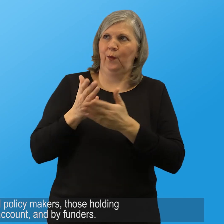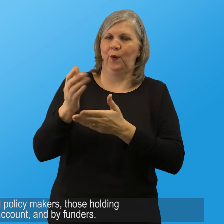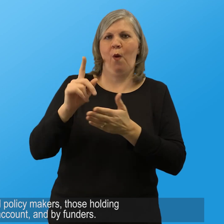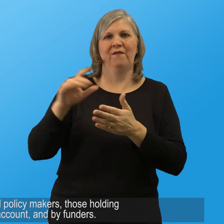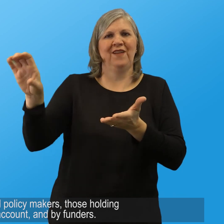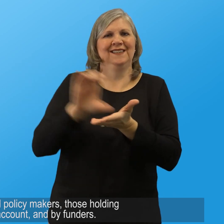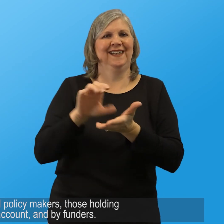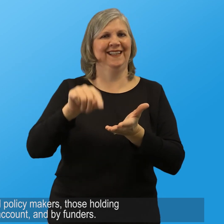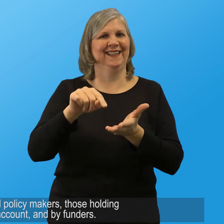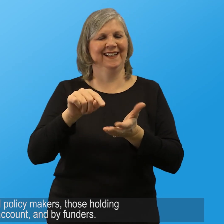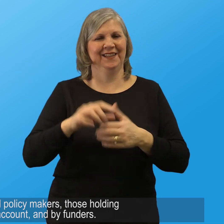funders.